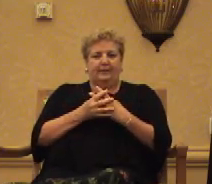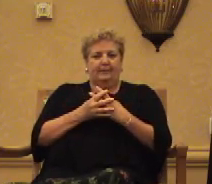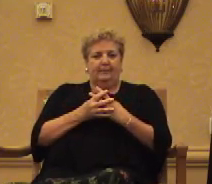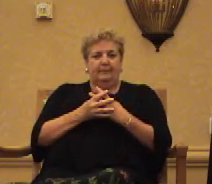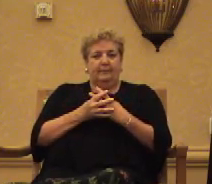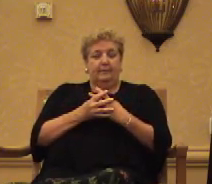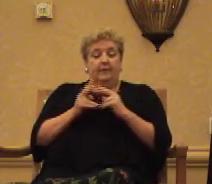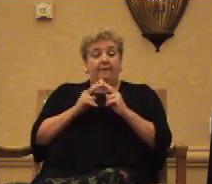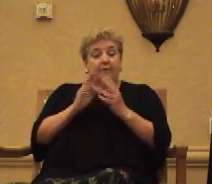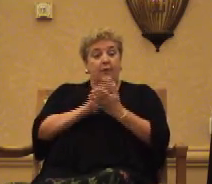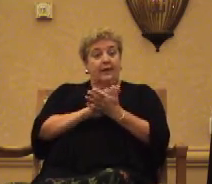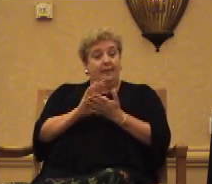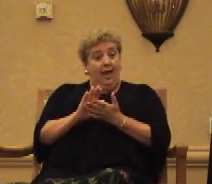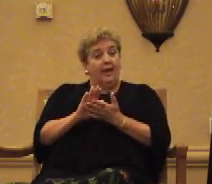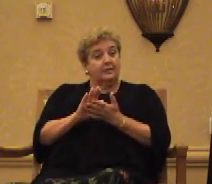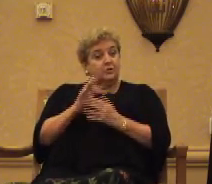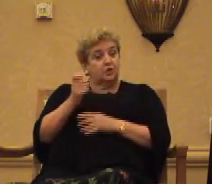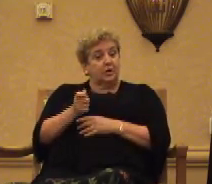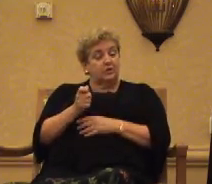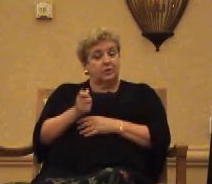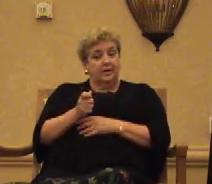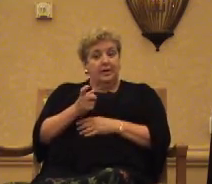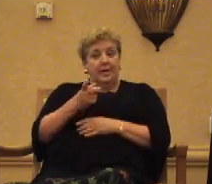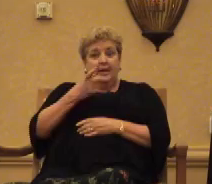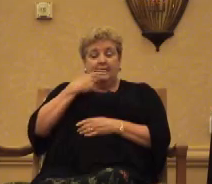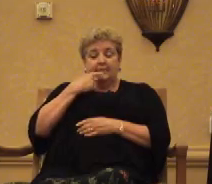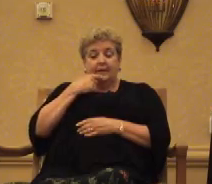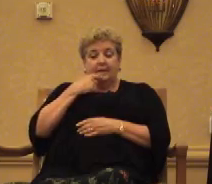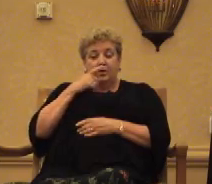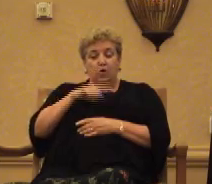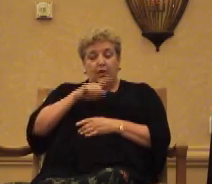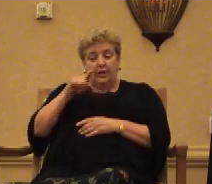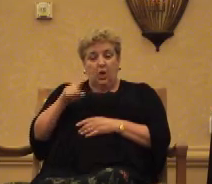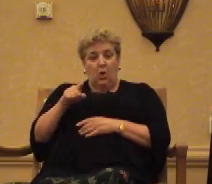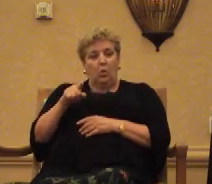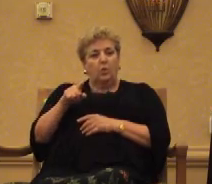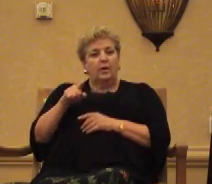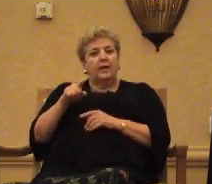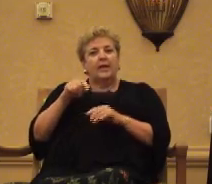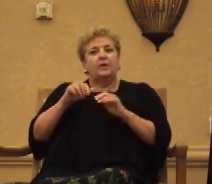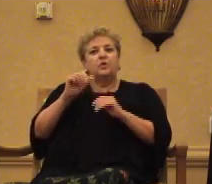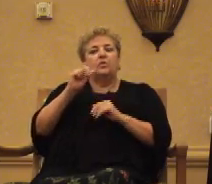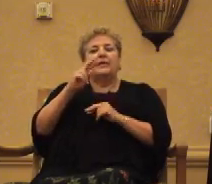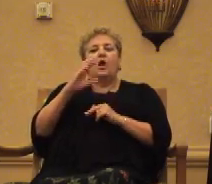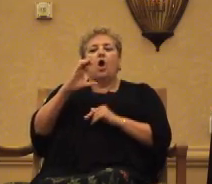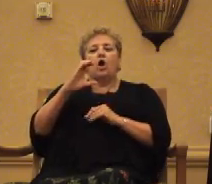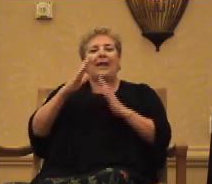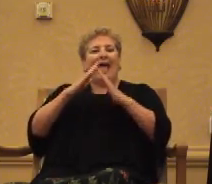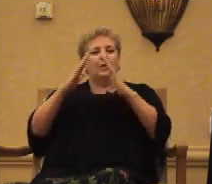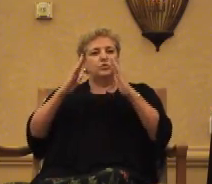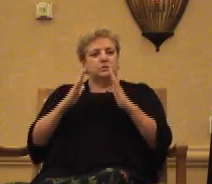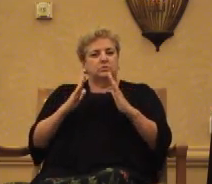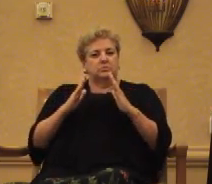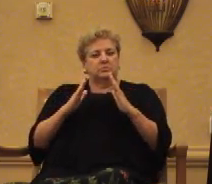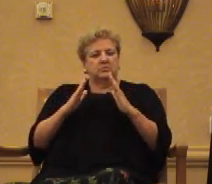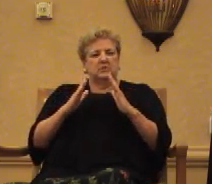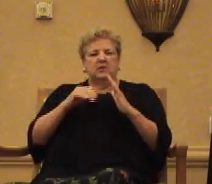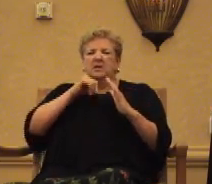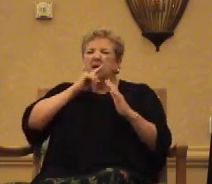the commitment and said, we're not going to carry this out. We're going to put you in a place called the Ark House. And it wasn't really much of a treatment center. It was like the bottom